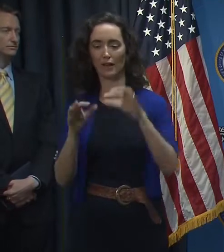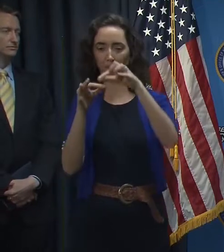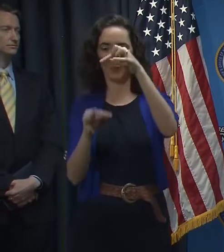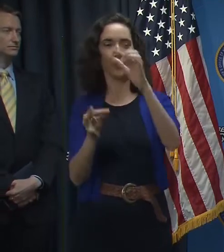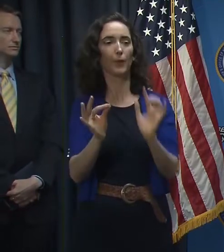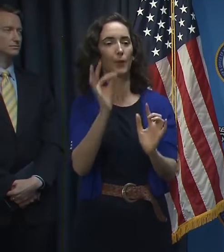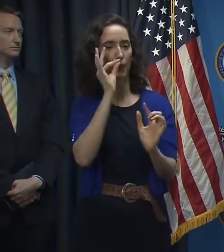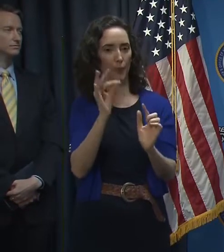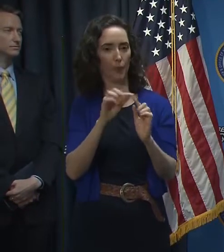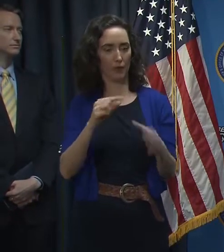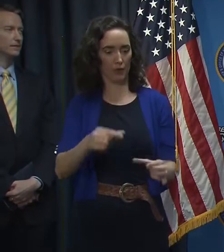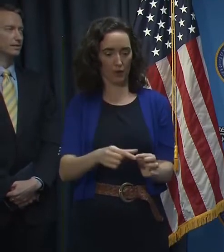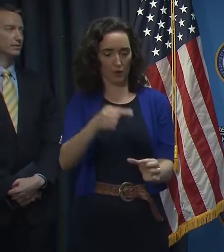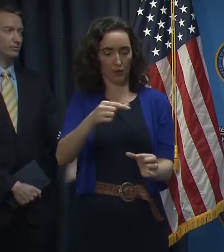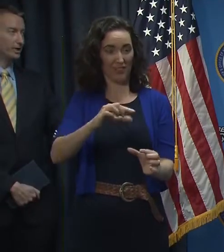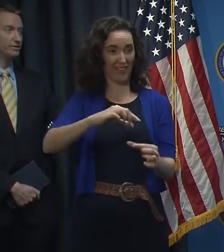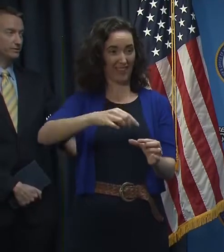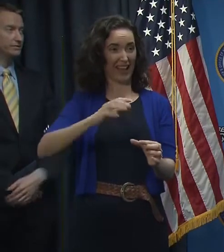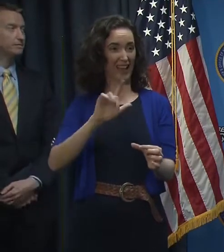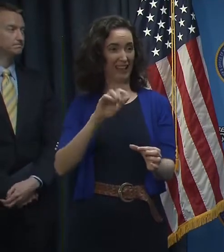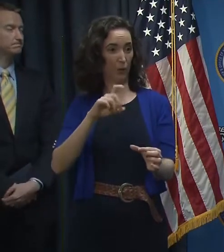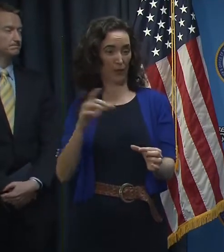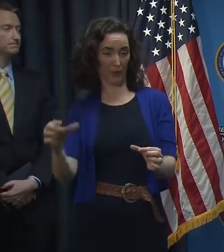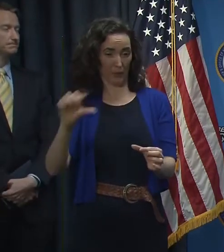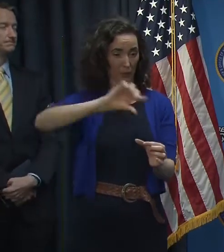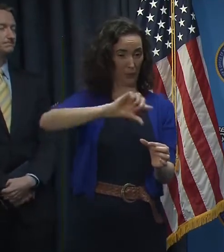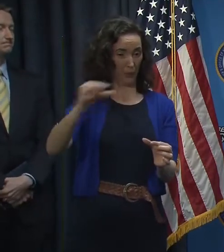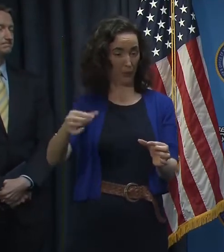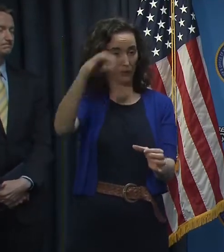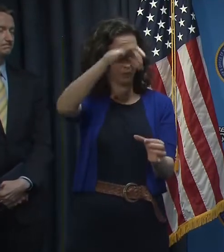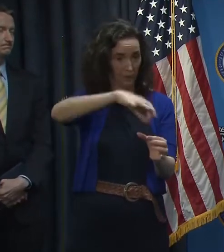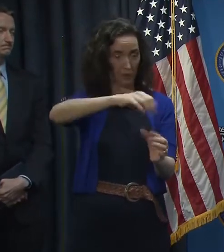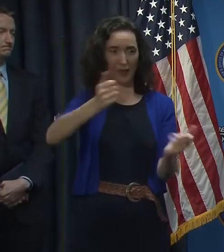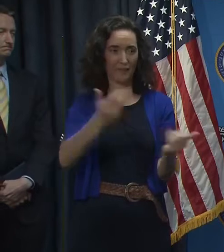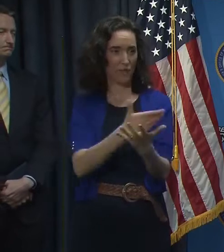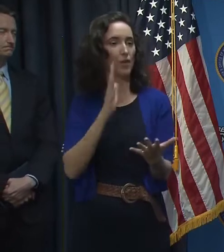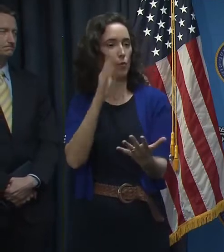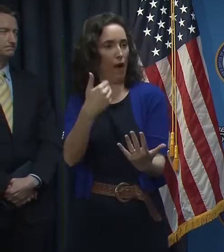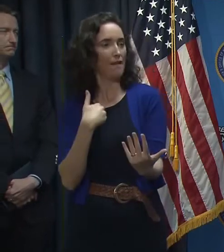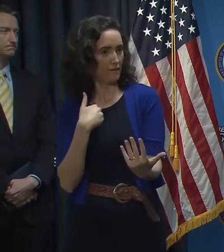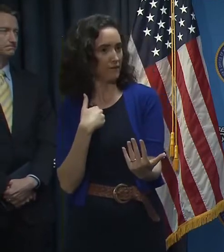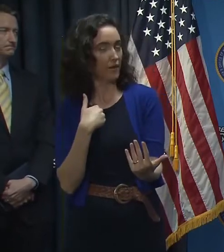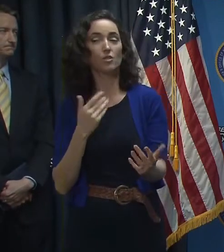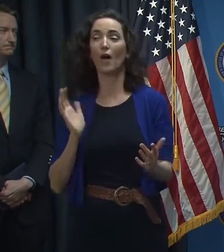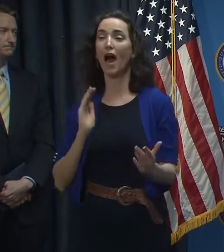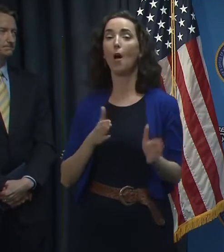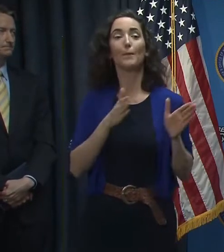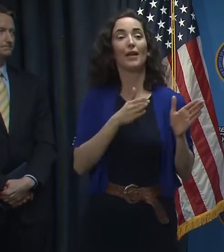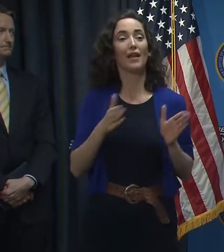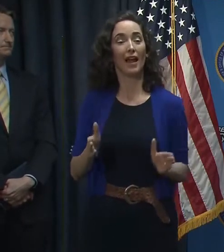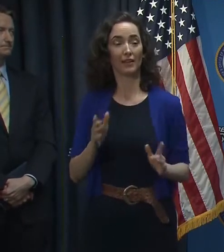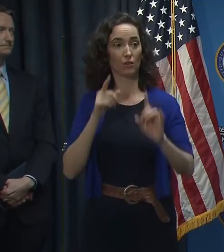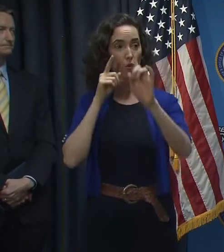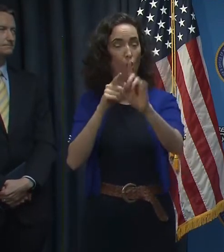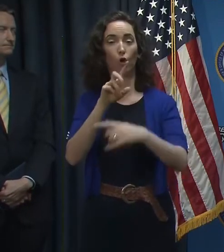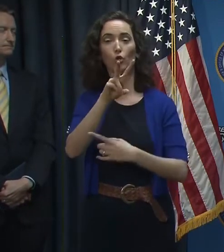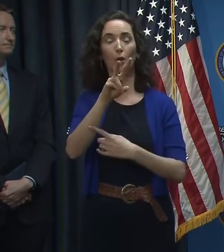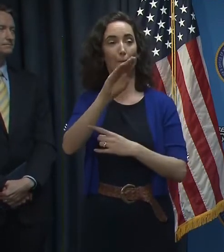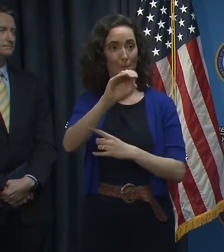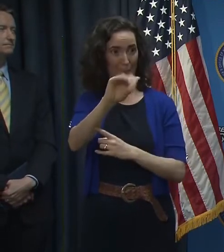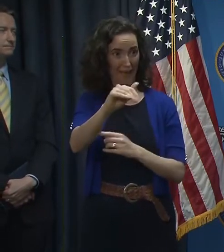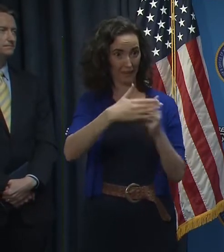transport medium, and other and reagents. So our plan is for 200,000 tests in the month